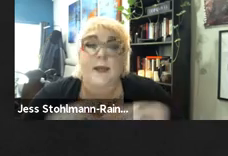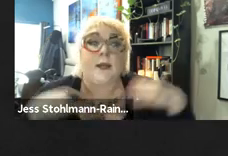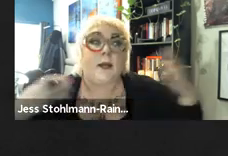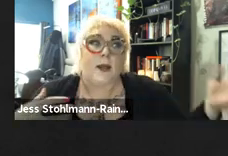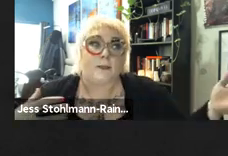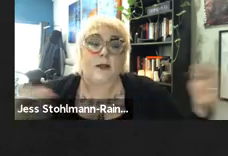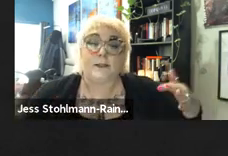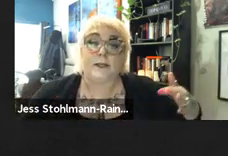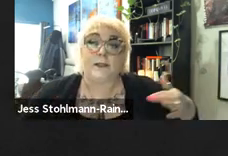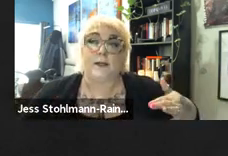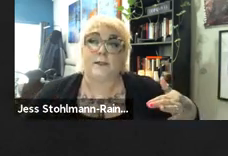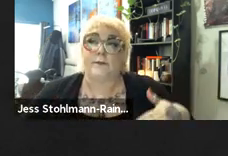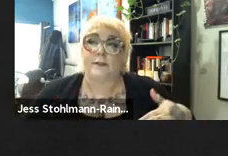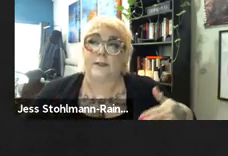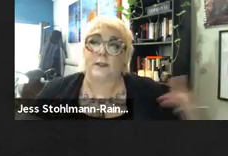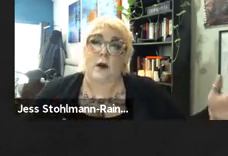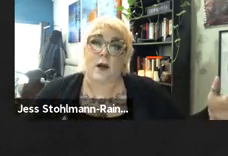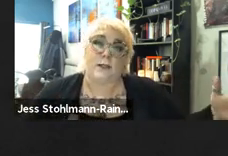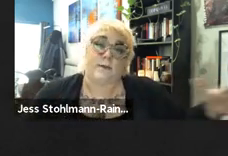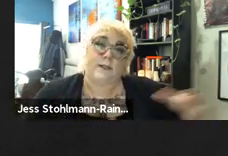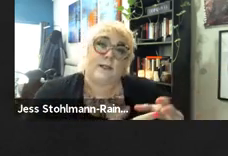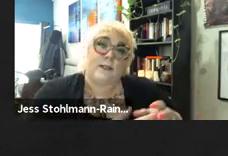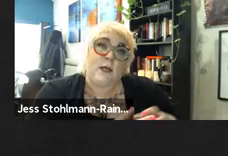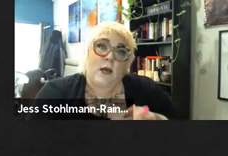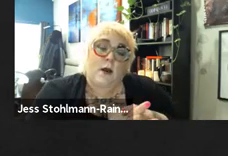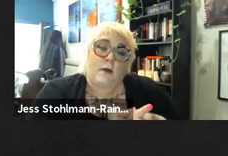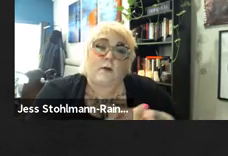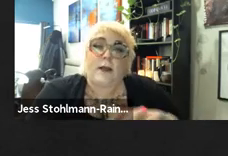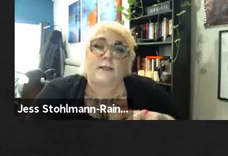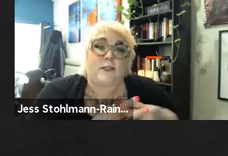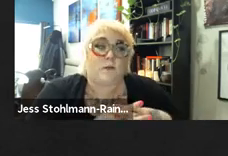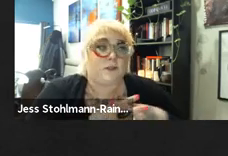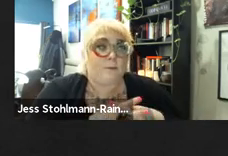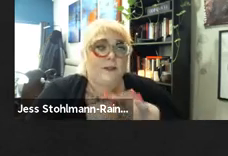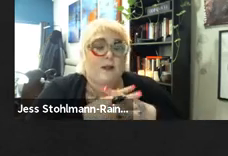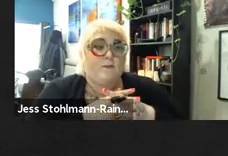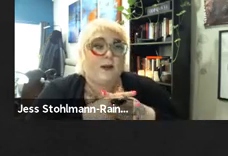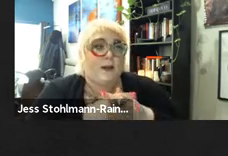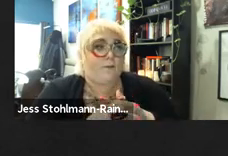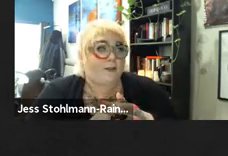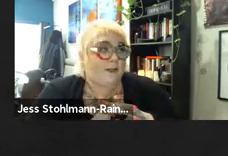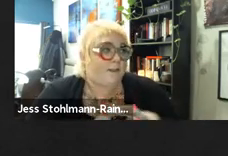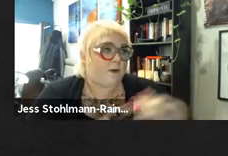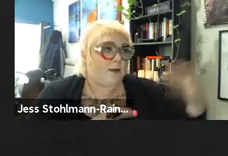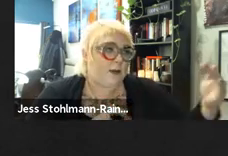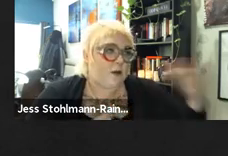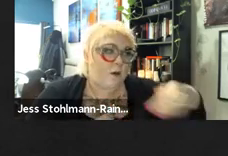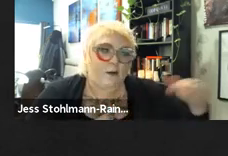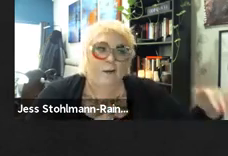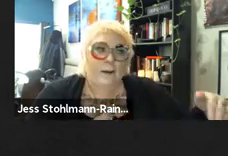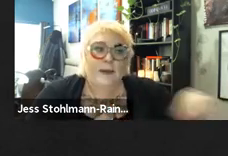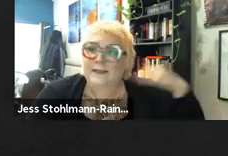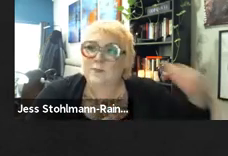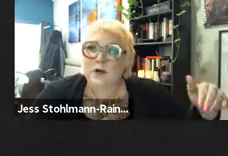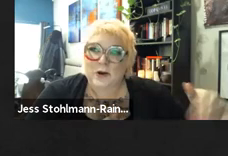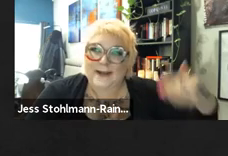988 as well as these other services so our services around crisis don't stop with telephonic interventions so i let you know